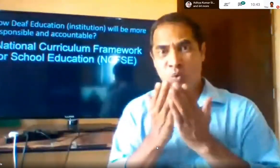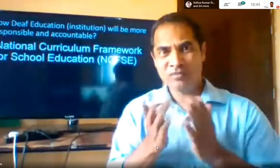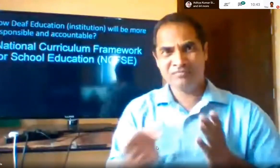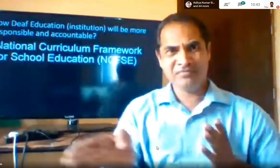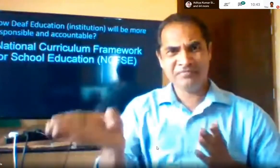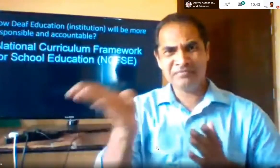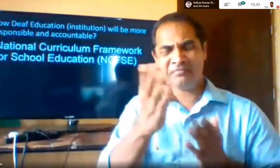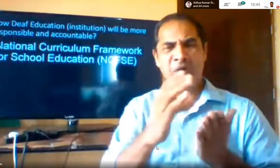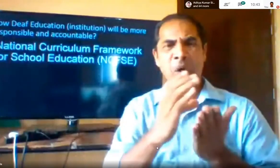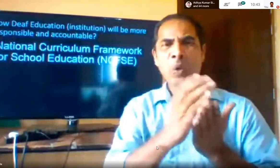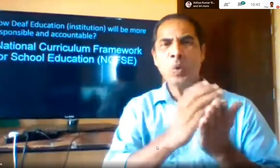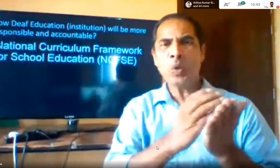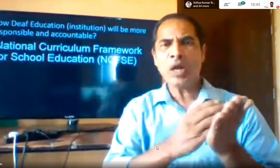So what is this?